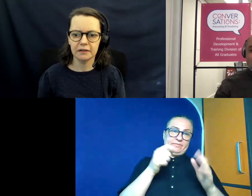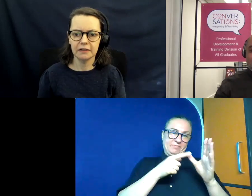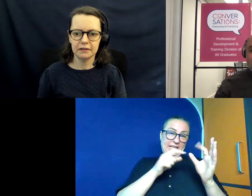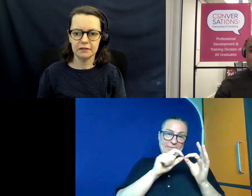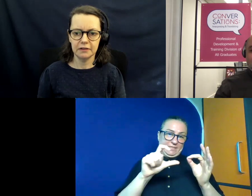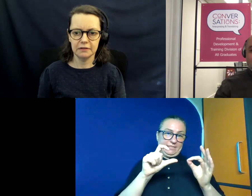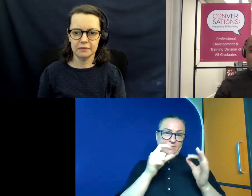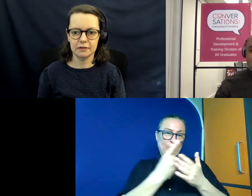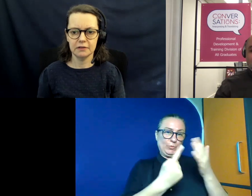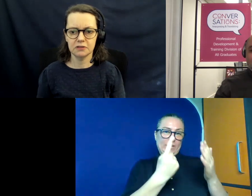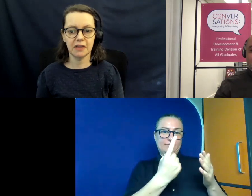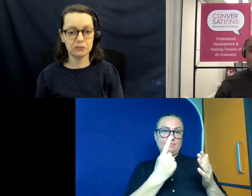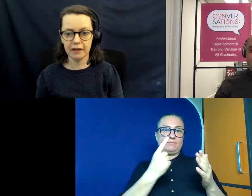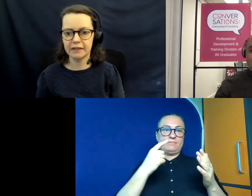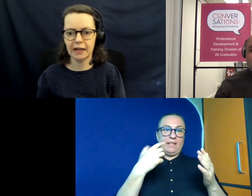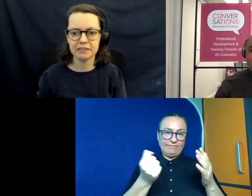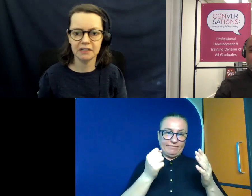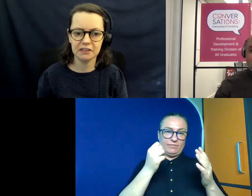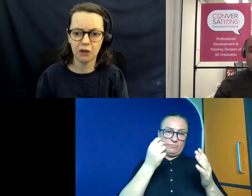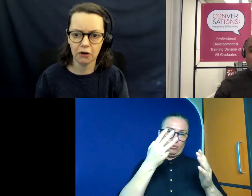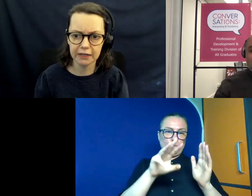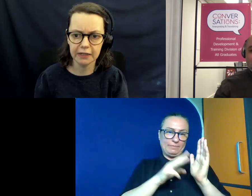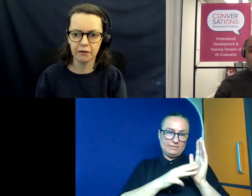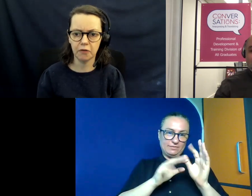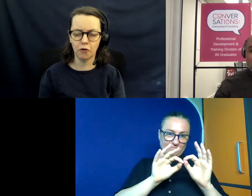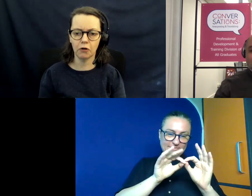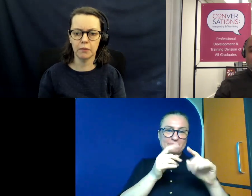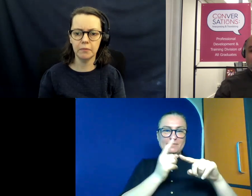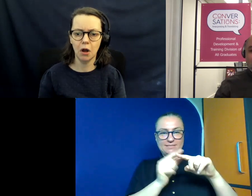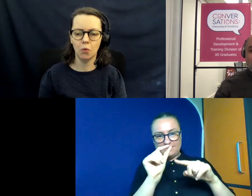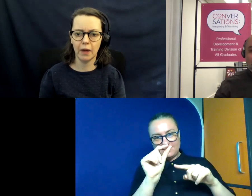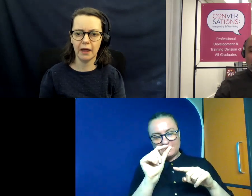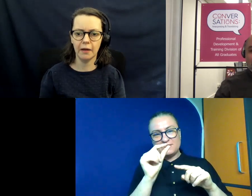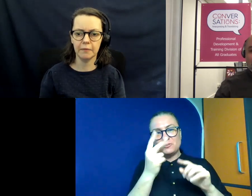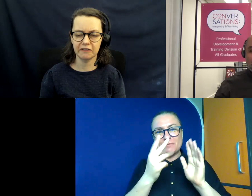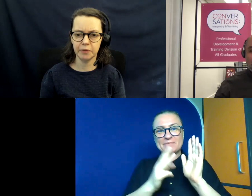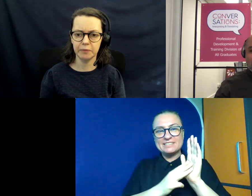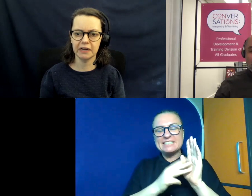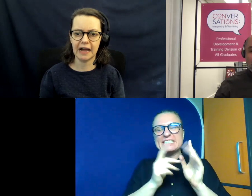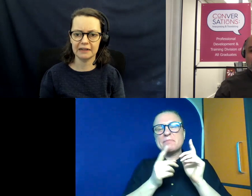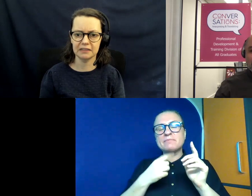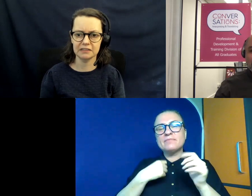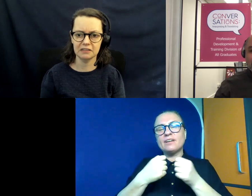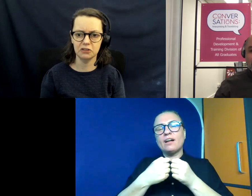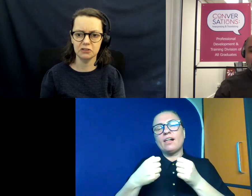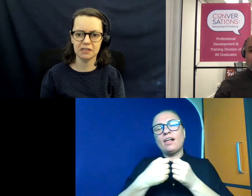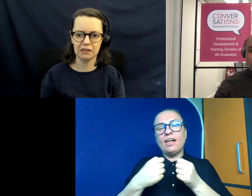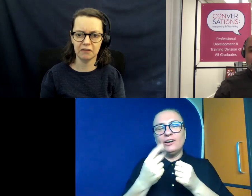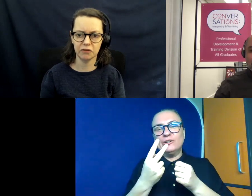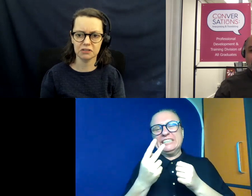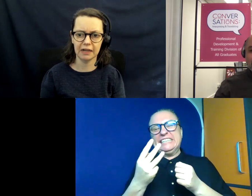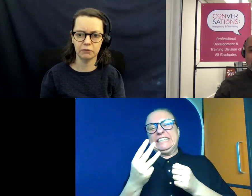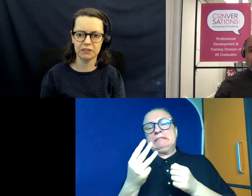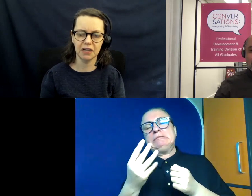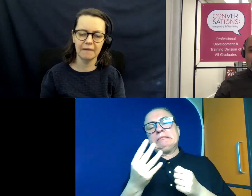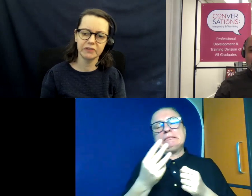Yeah. So that's right. The ABC is the only forum where deaf people can access the news in their